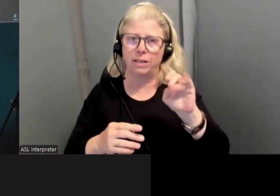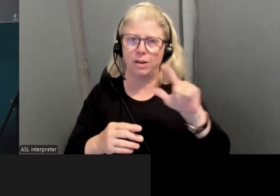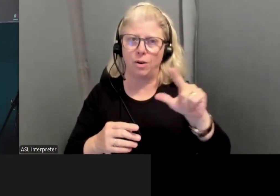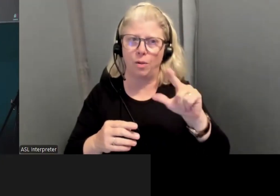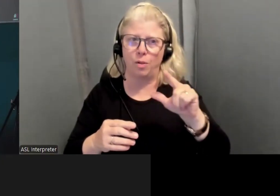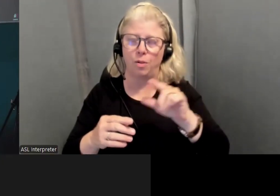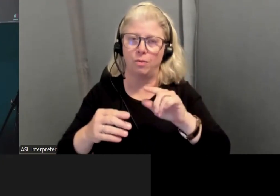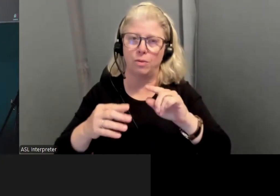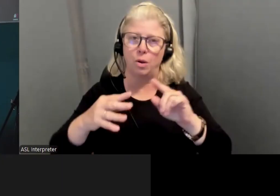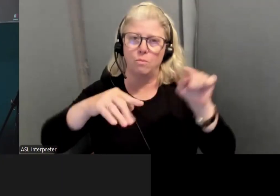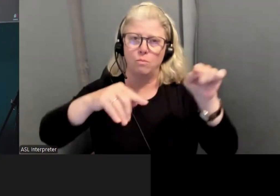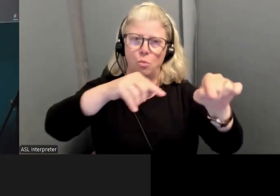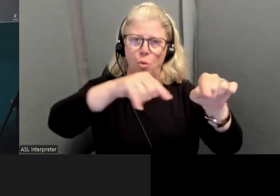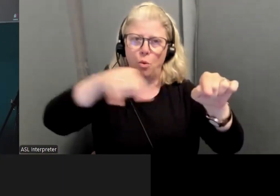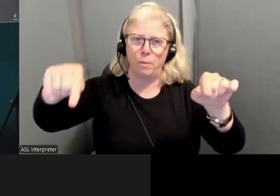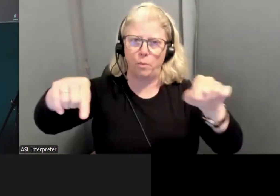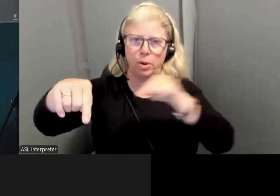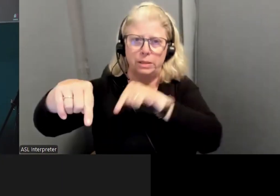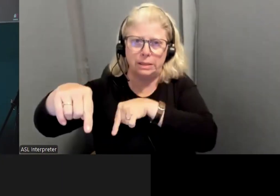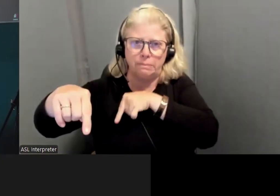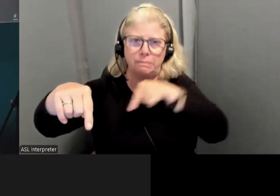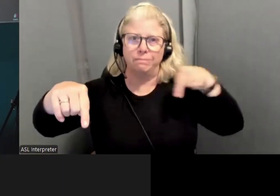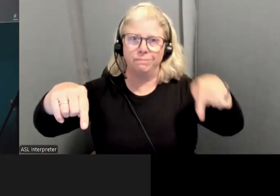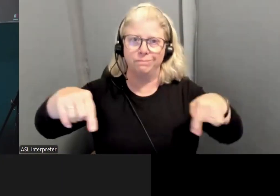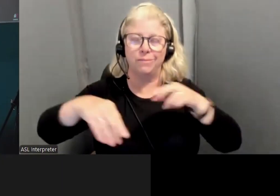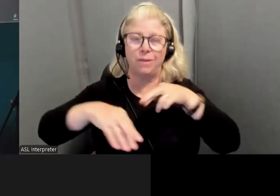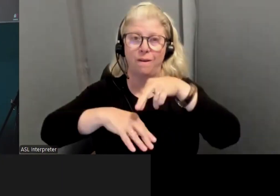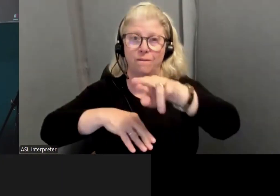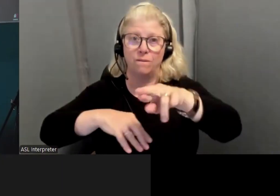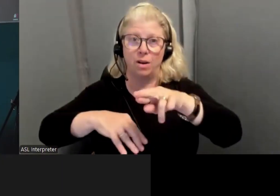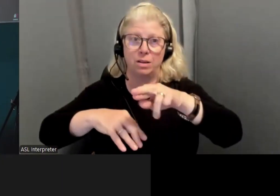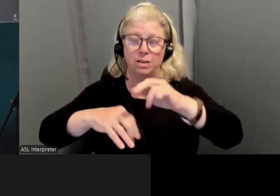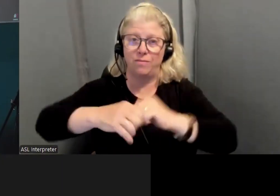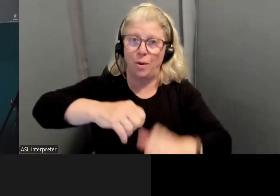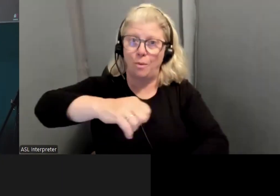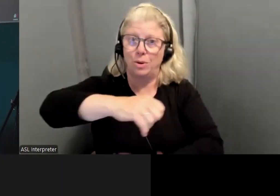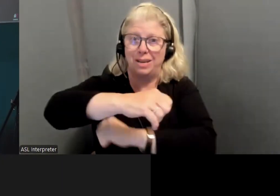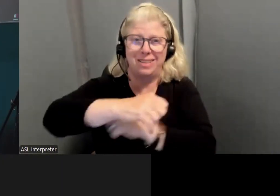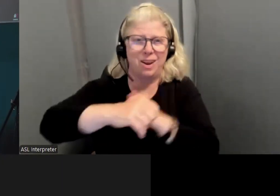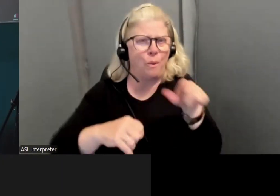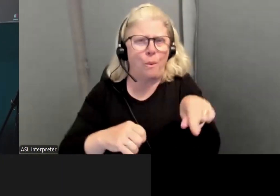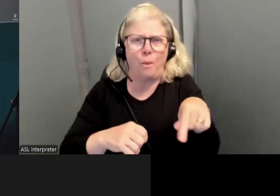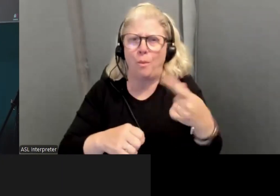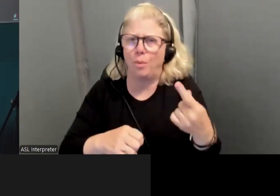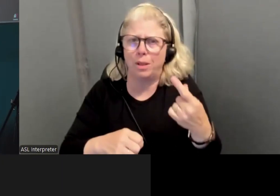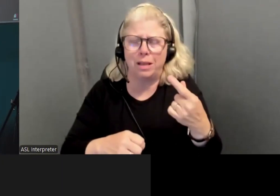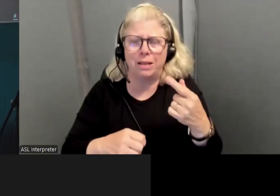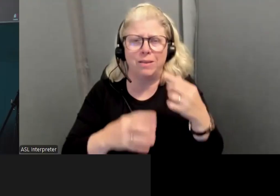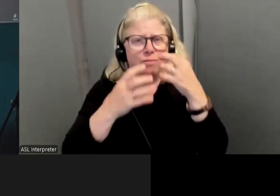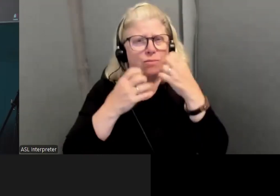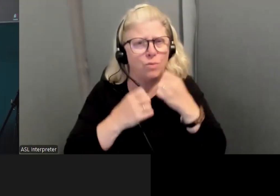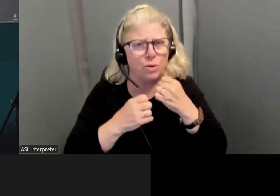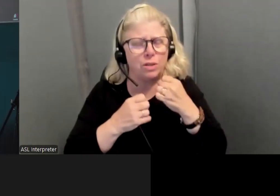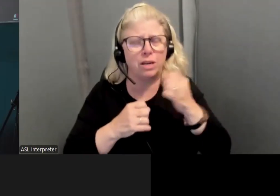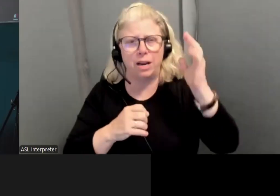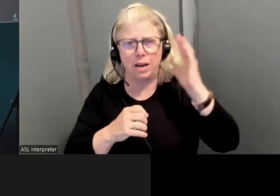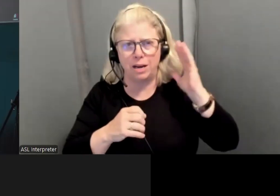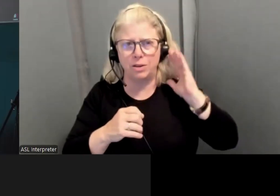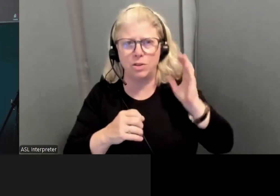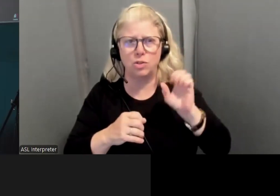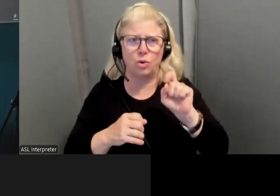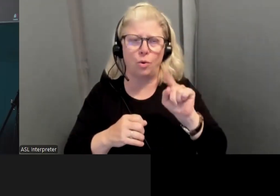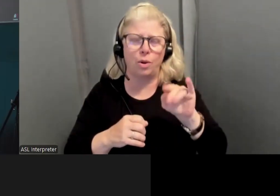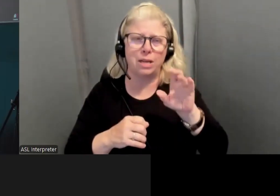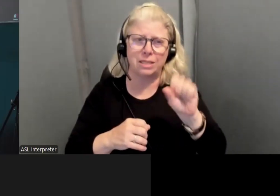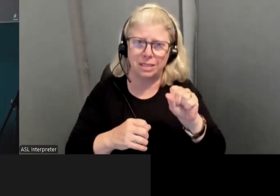cardinal points. They're points of reference, right? They're not the only four virtues that the ancients or even the Stoics